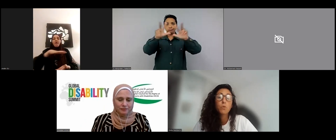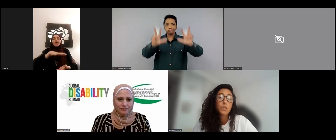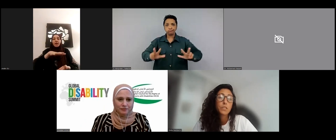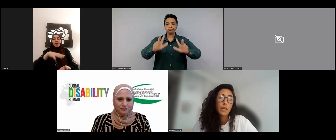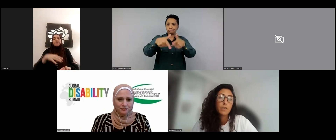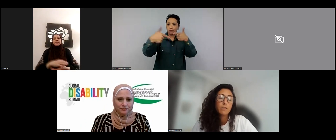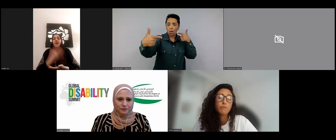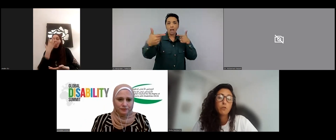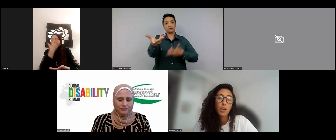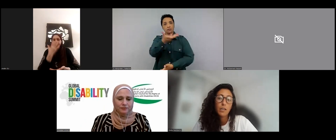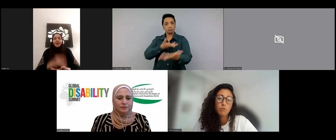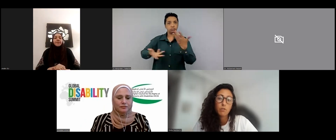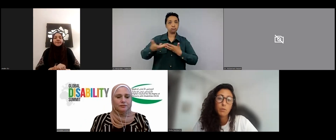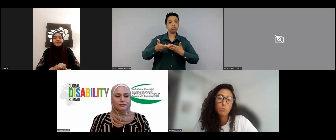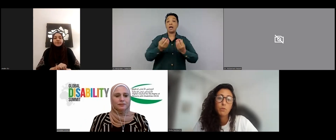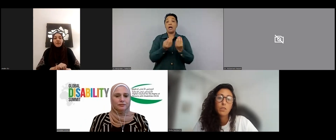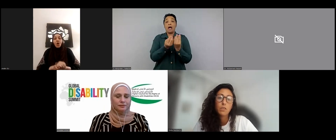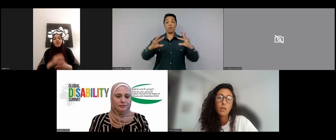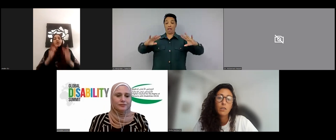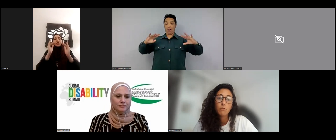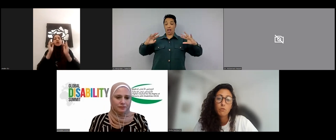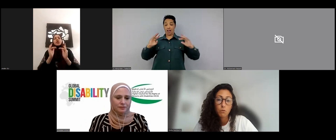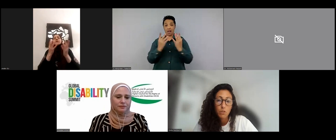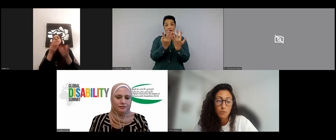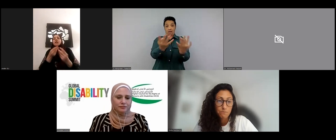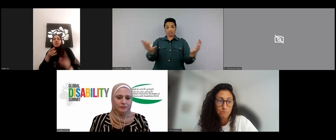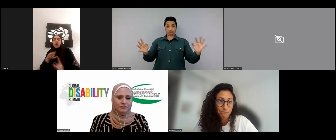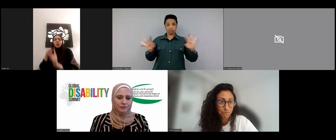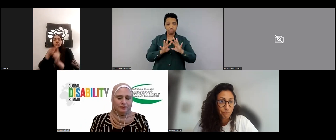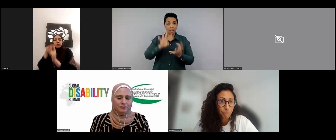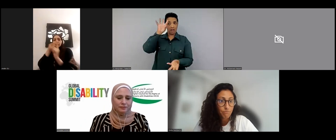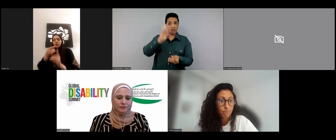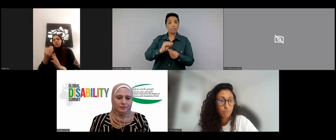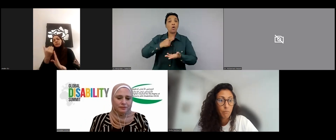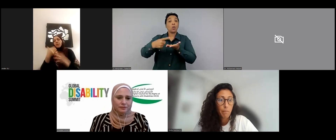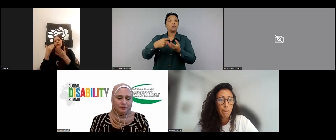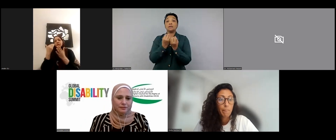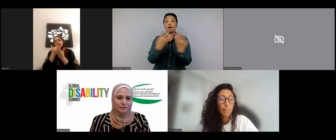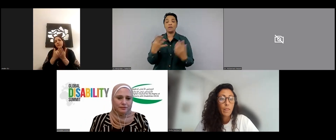together more than 400 people overall.